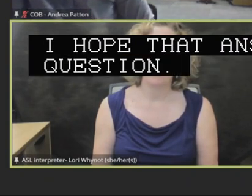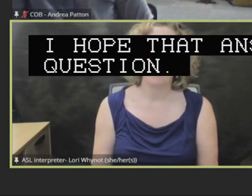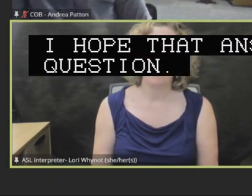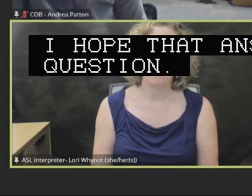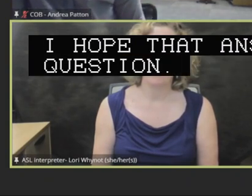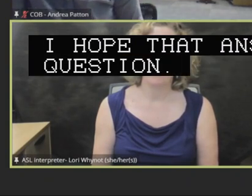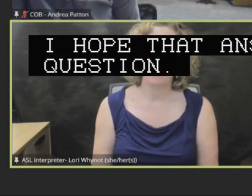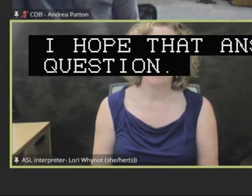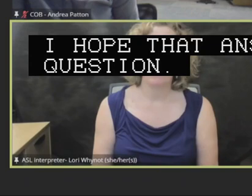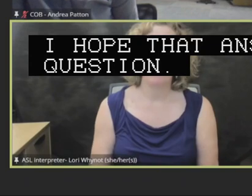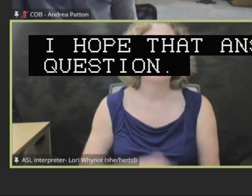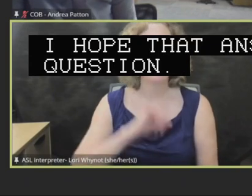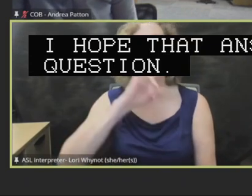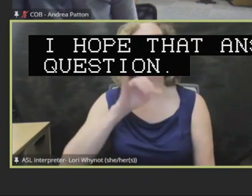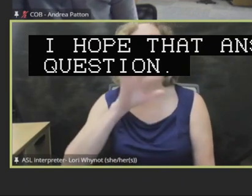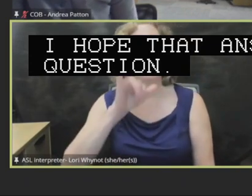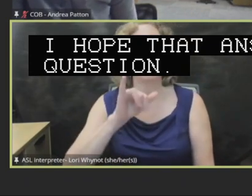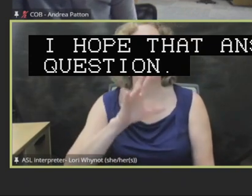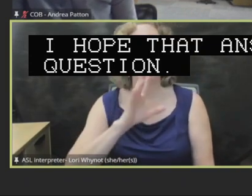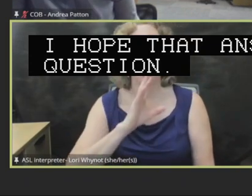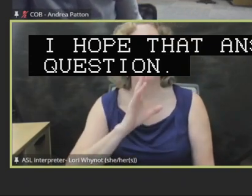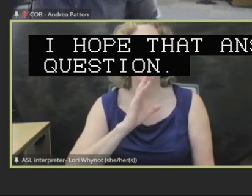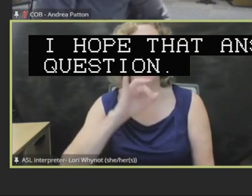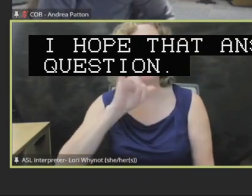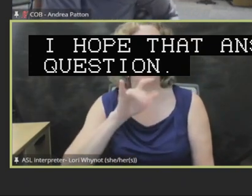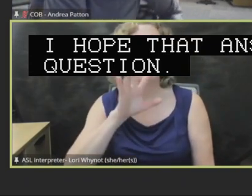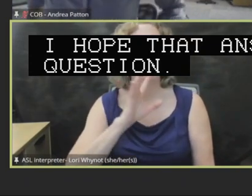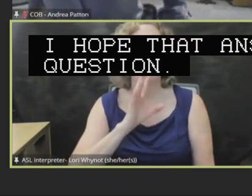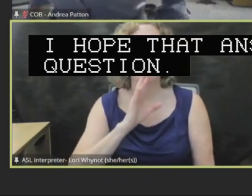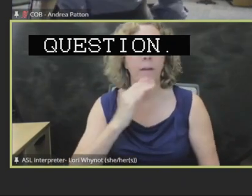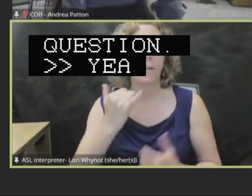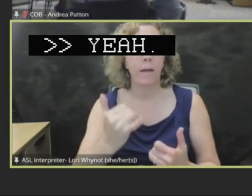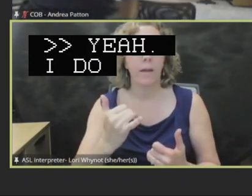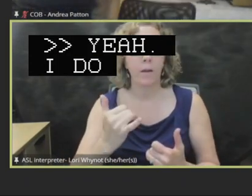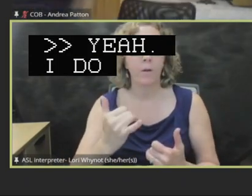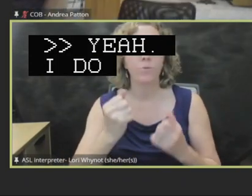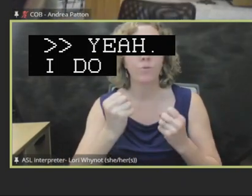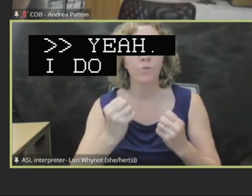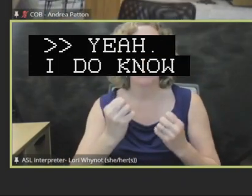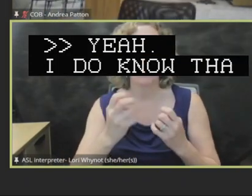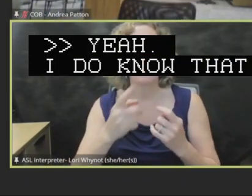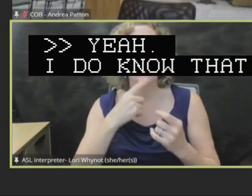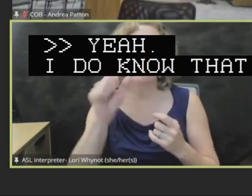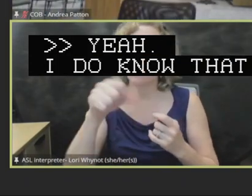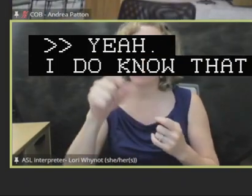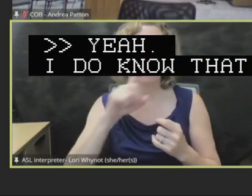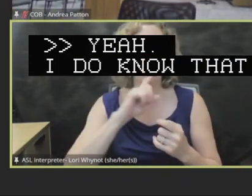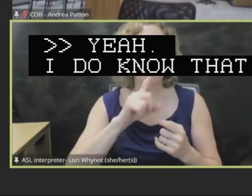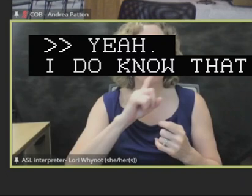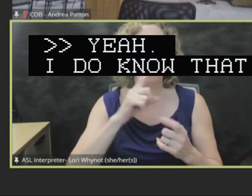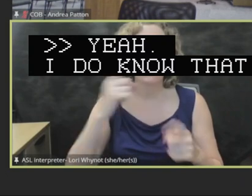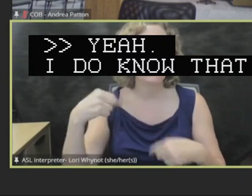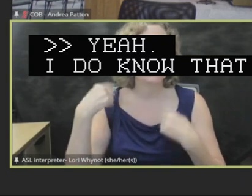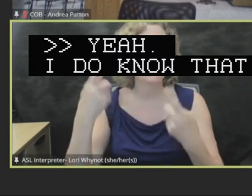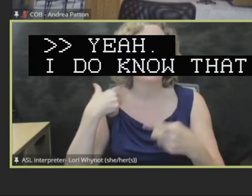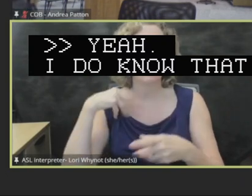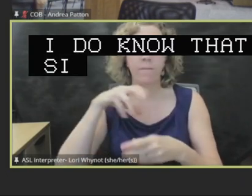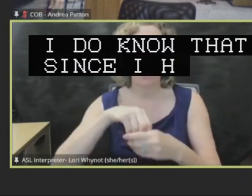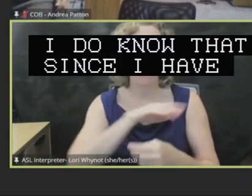Yeah, although, you know, I do know that, you know, we've always, since I've been on the board, we've always